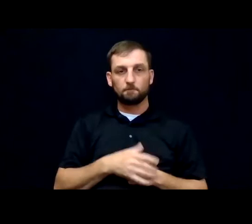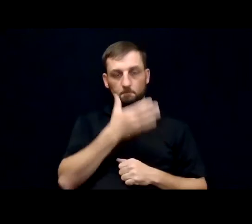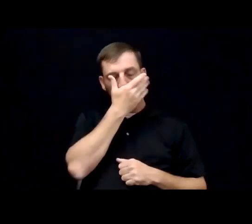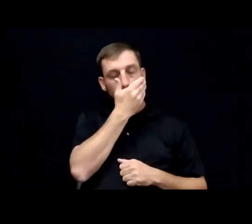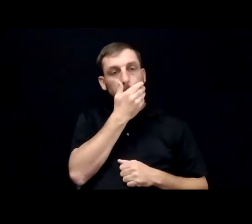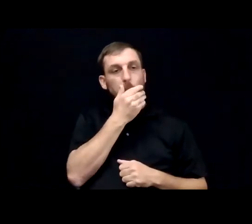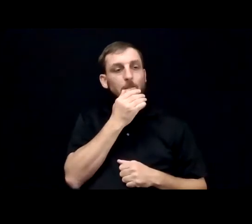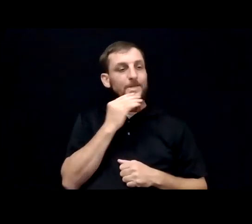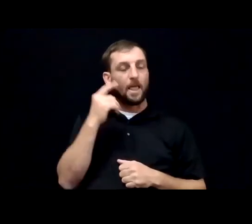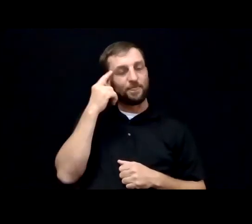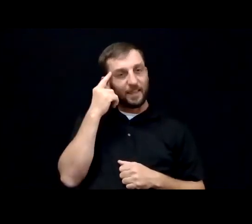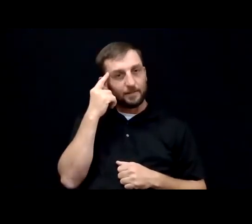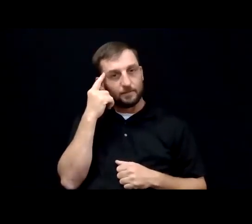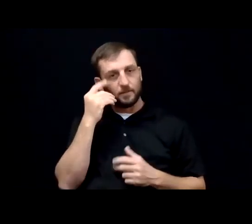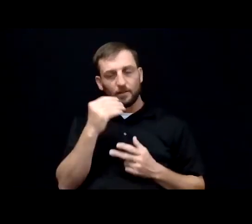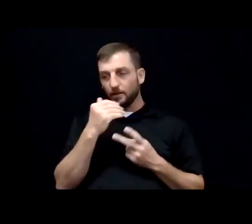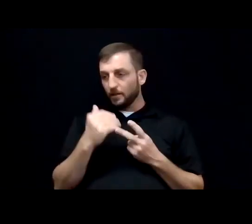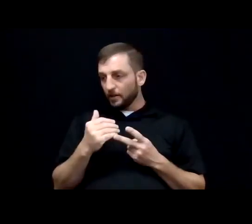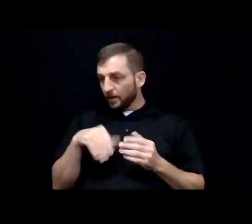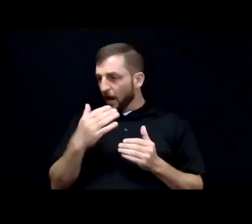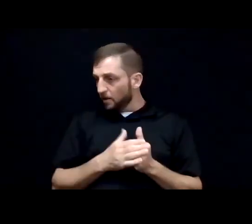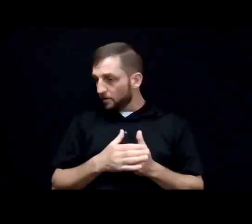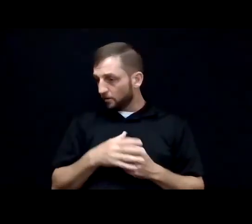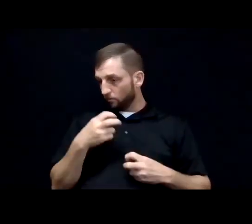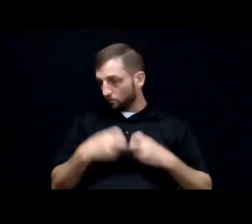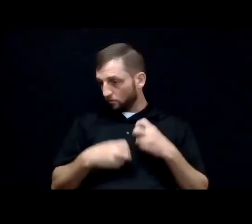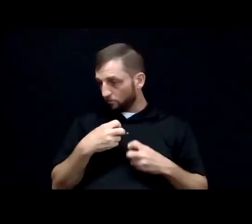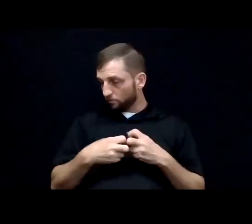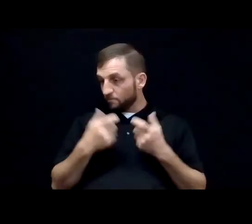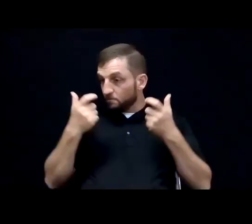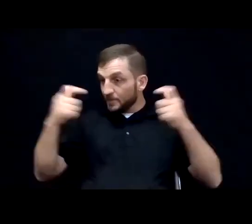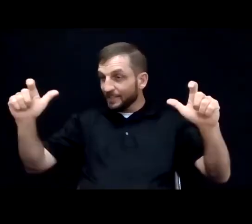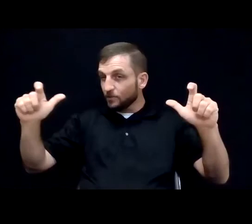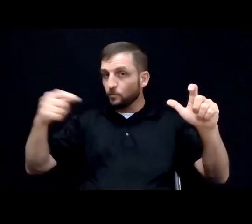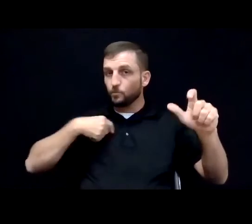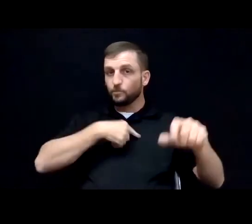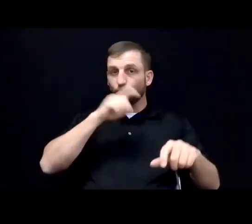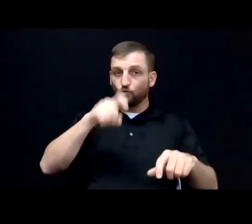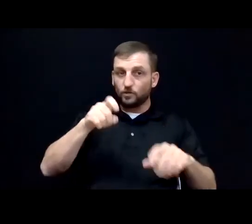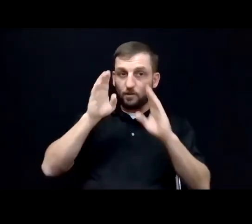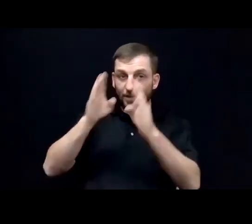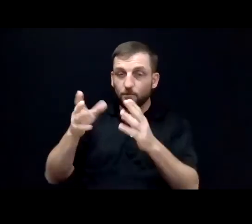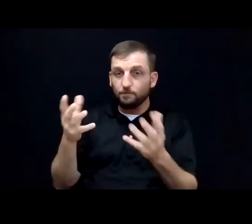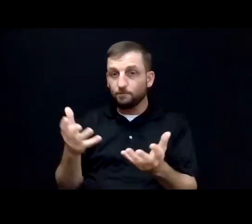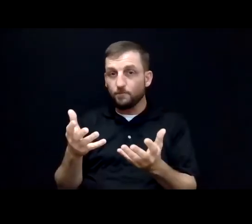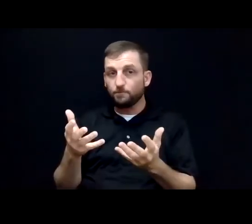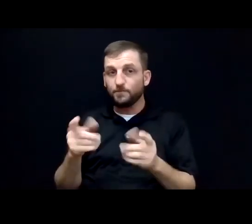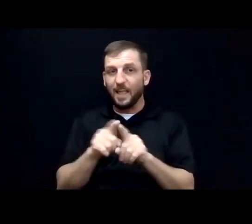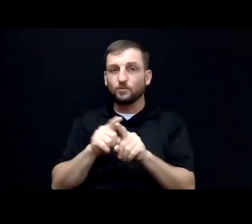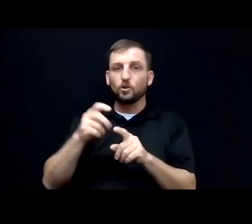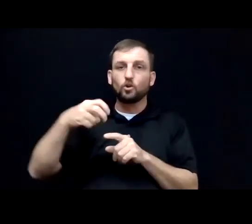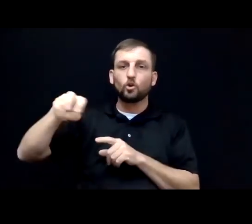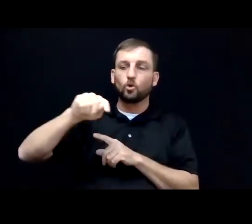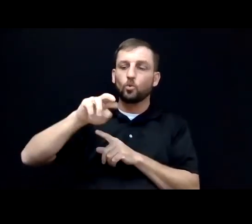And I think the next big problem that we need to tackle as a transit agency is